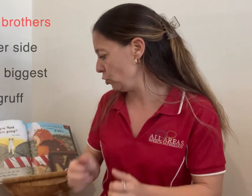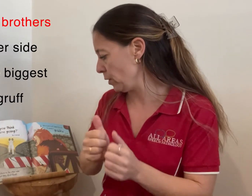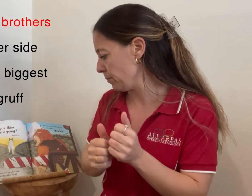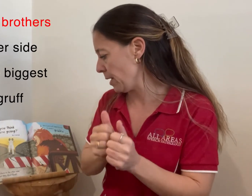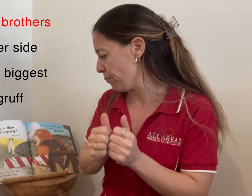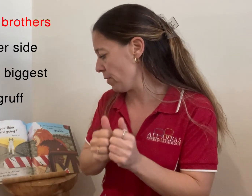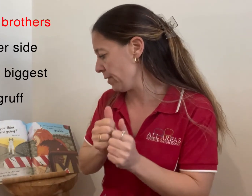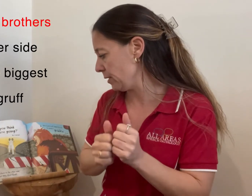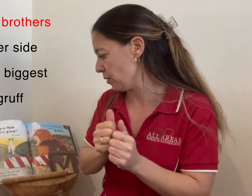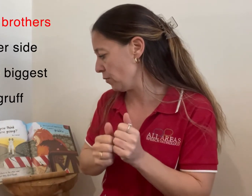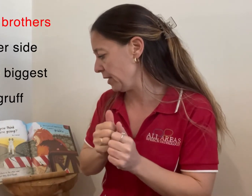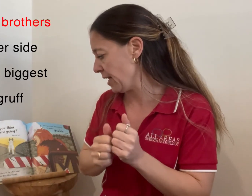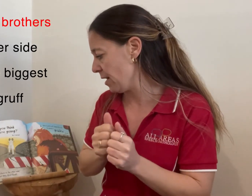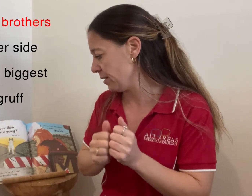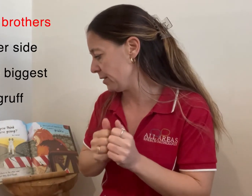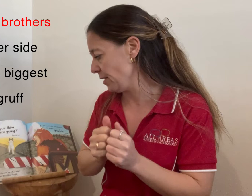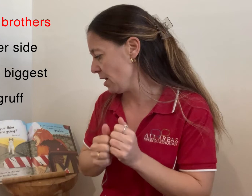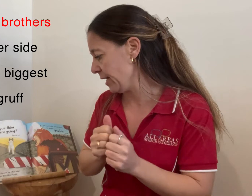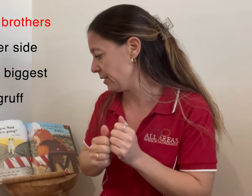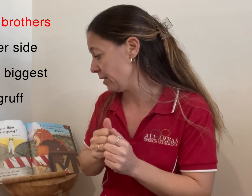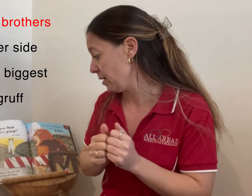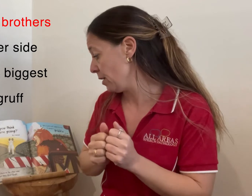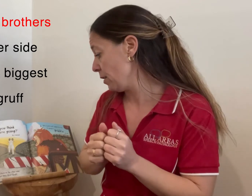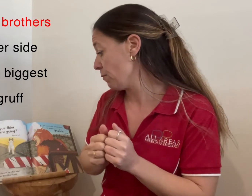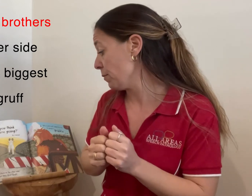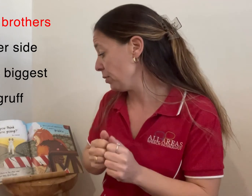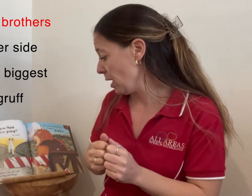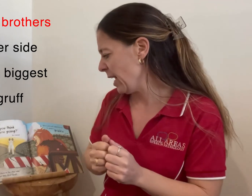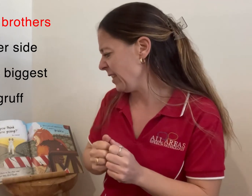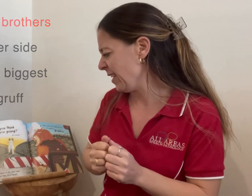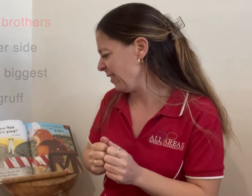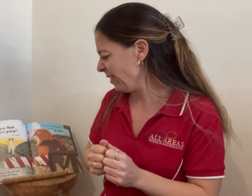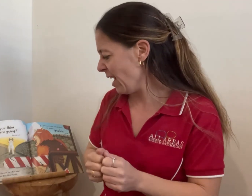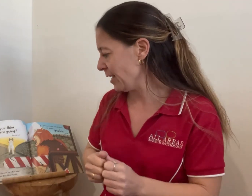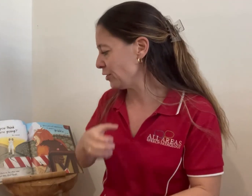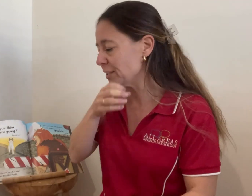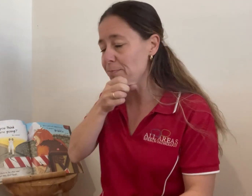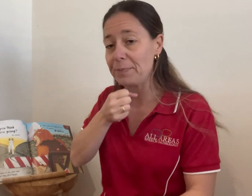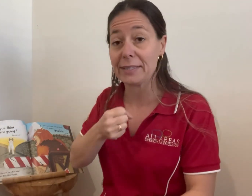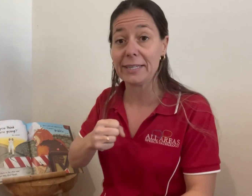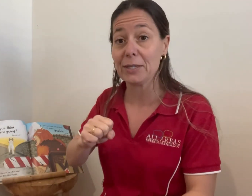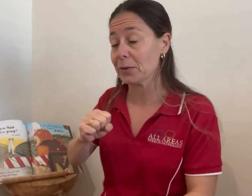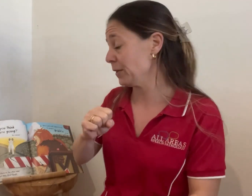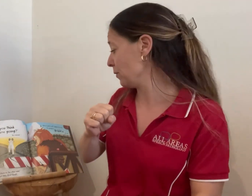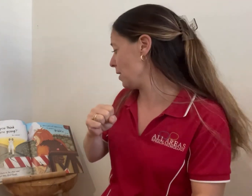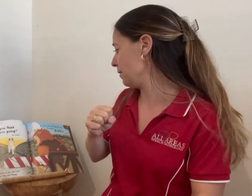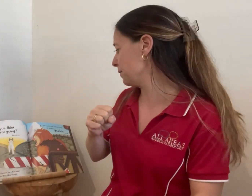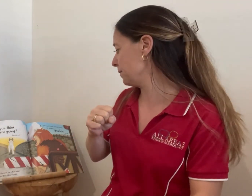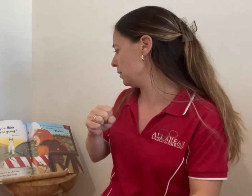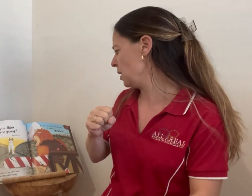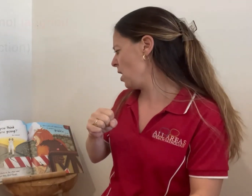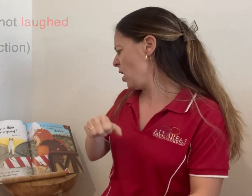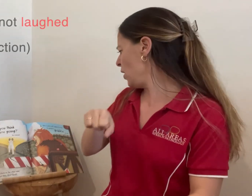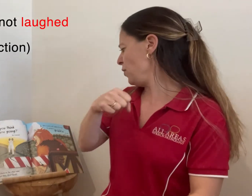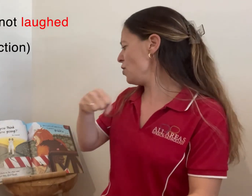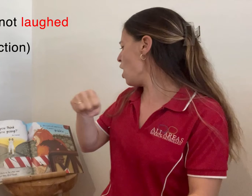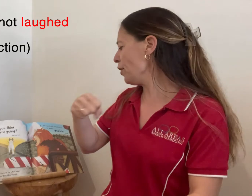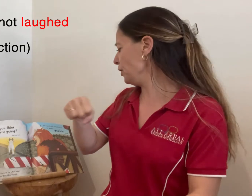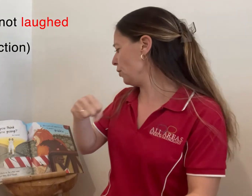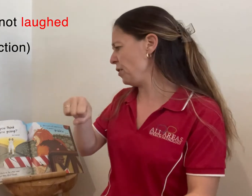my brothers on the other side, replied the largest Billy Goat Gruff. No, you're